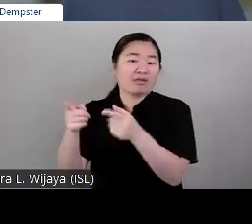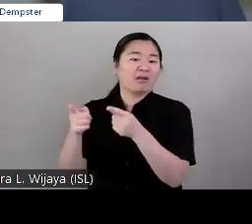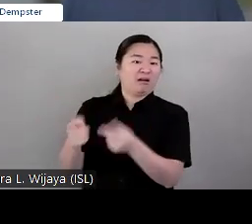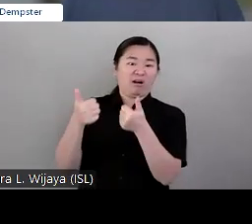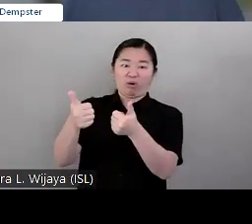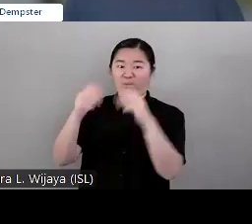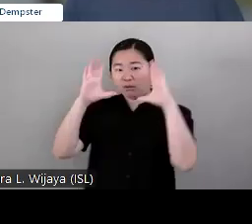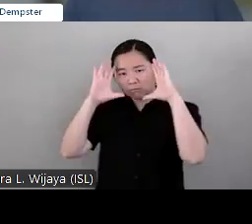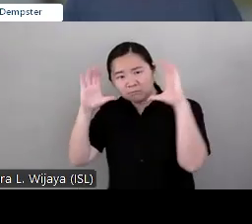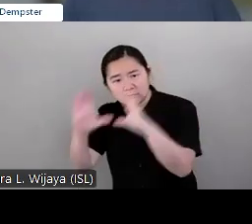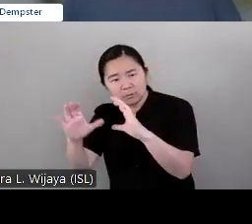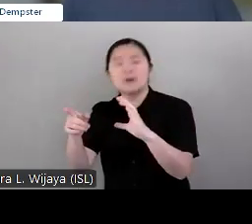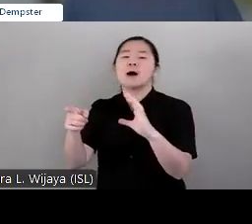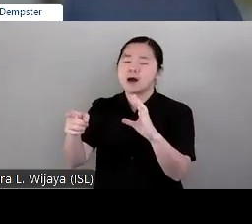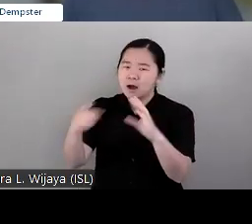we start.